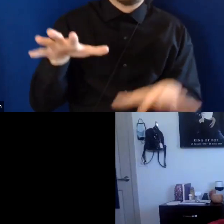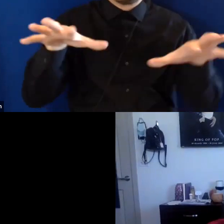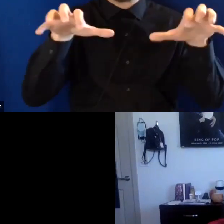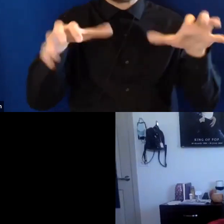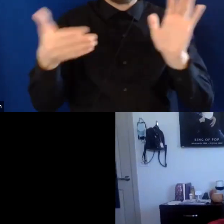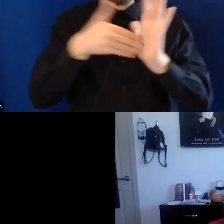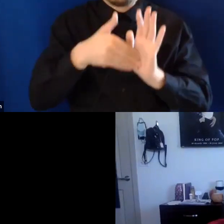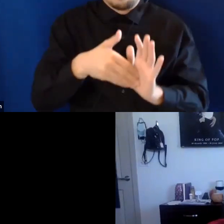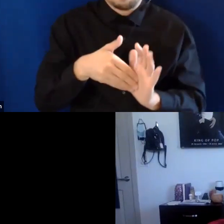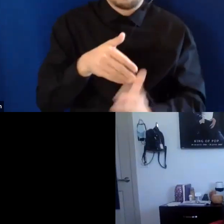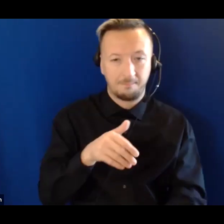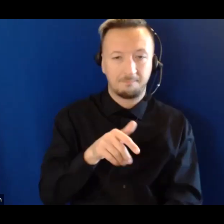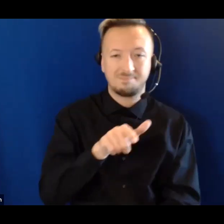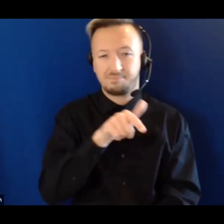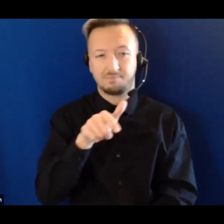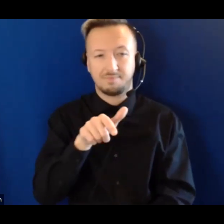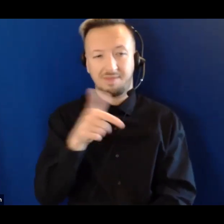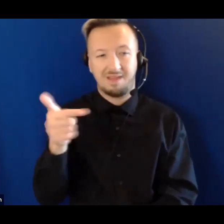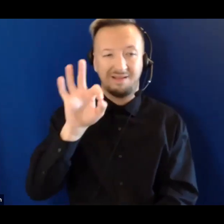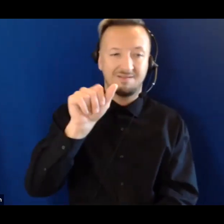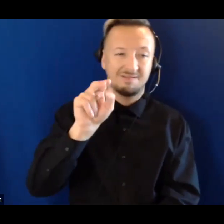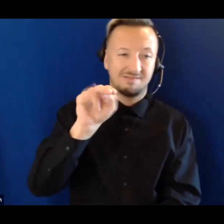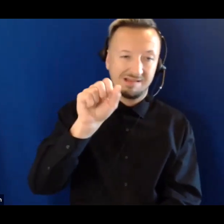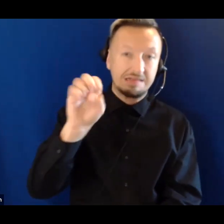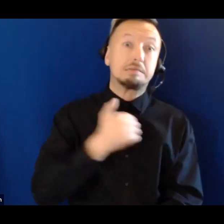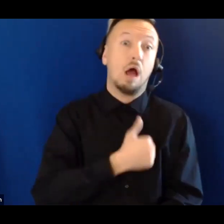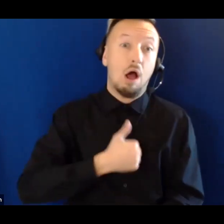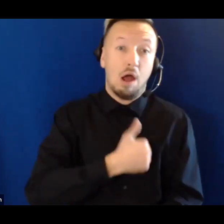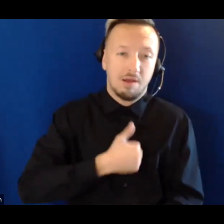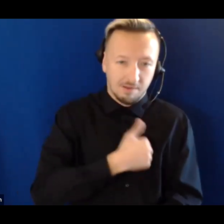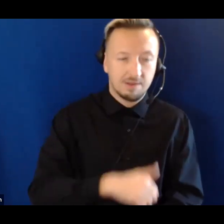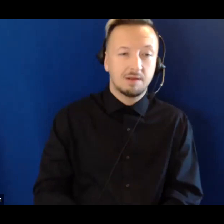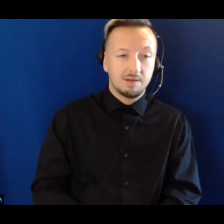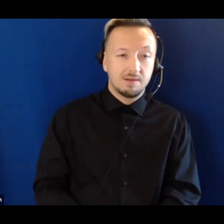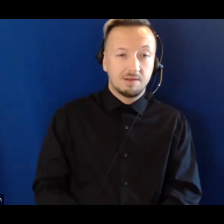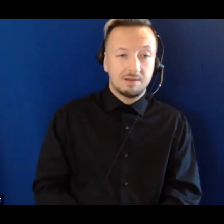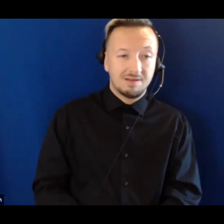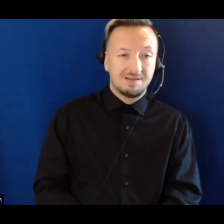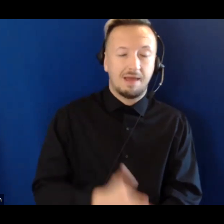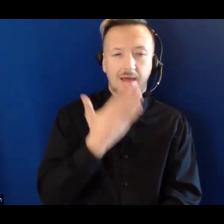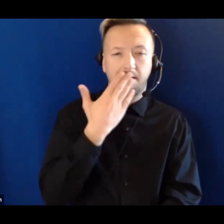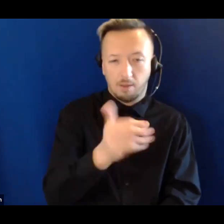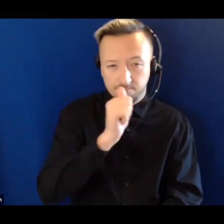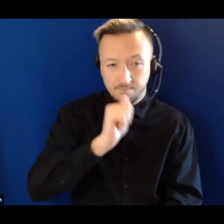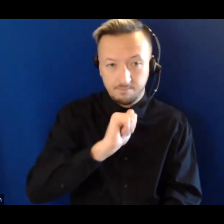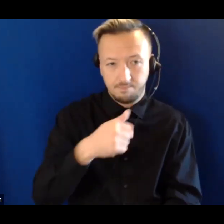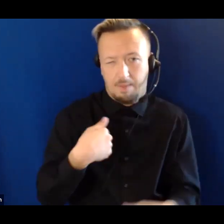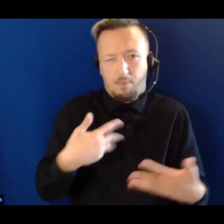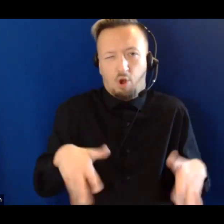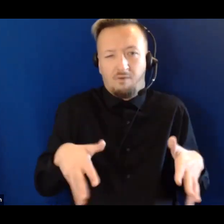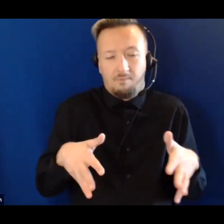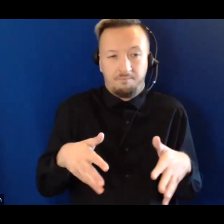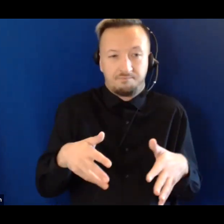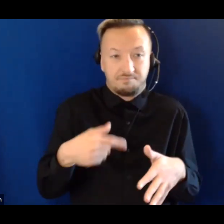Thank you so much. I'm so sorry, y'all, but Thank you for bearing with me. I'm so nervous. Every time I